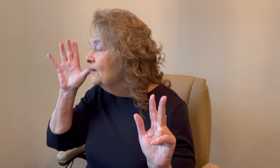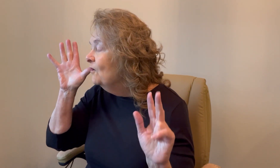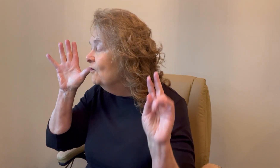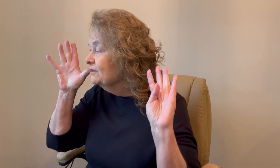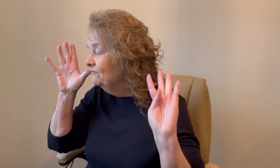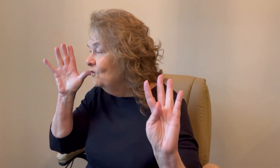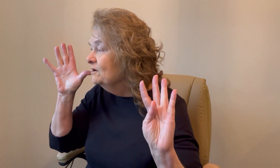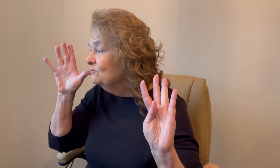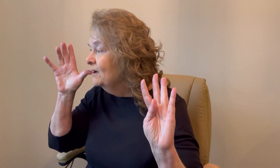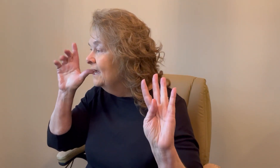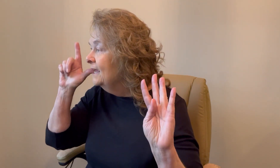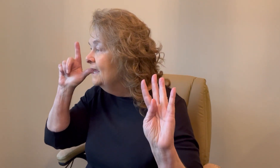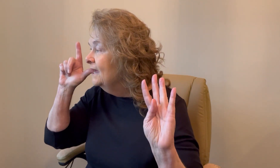or the fourth way,